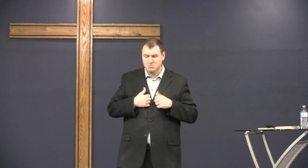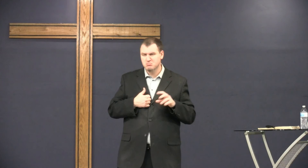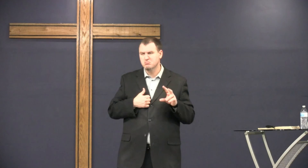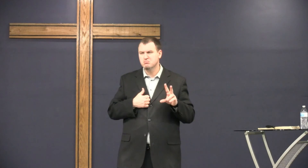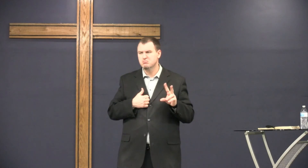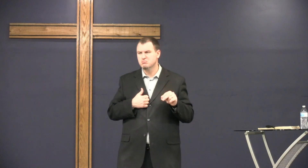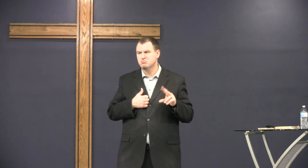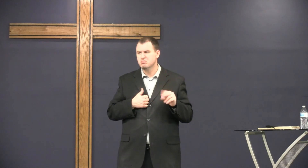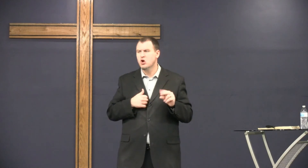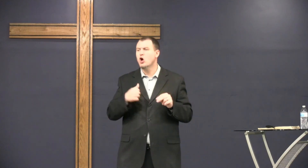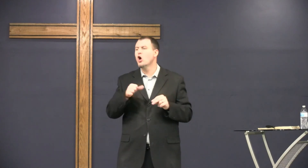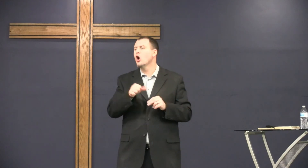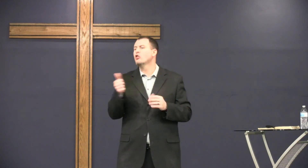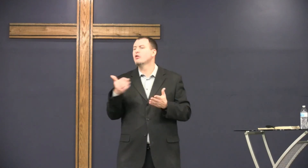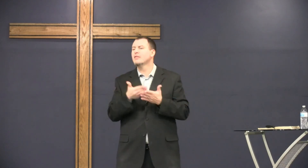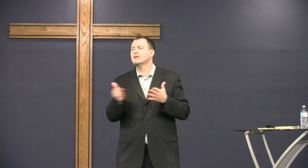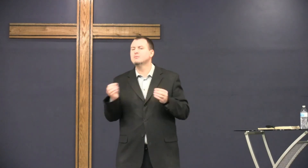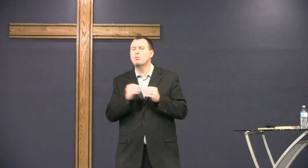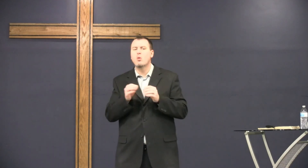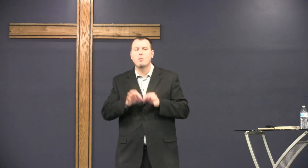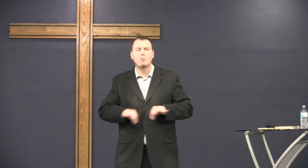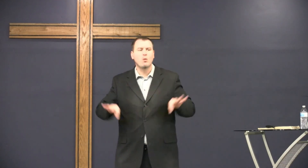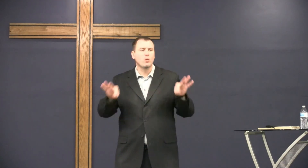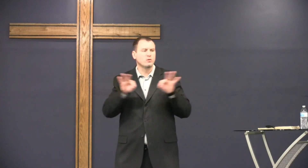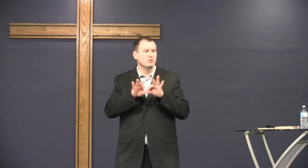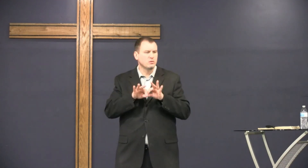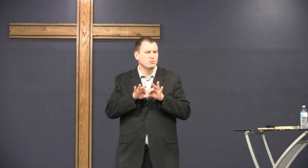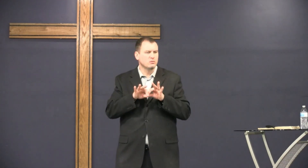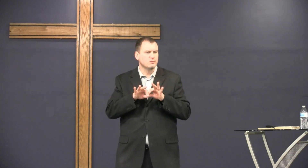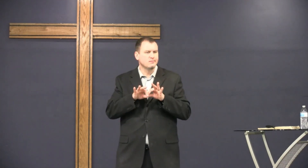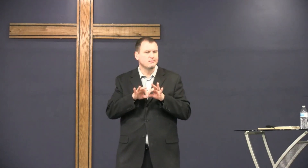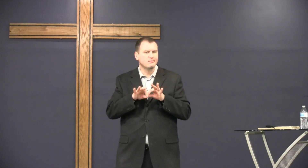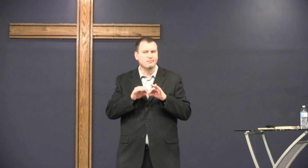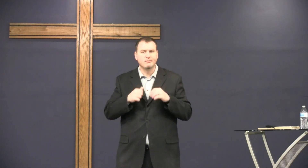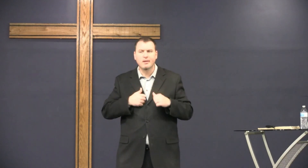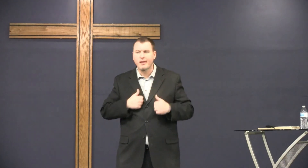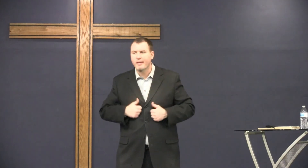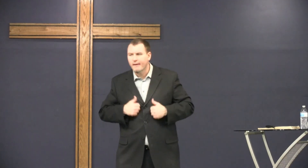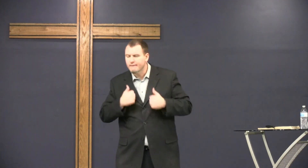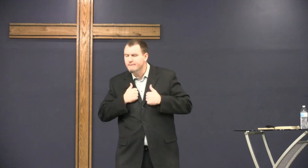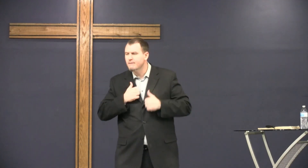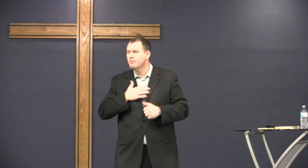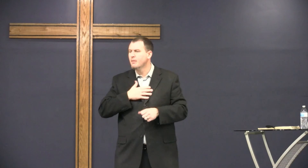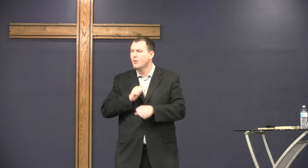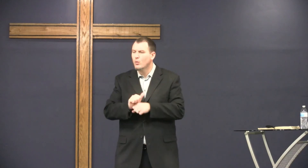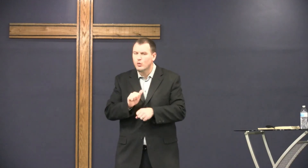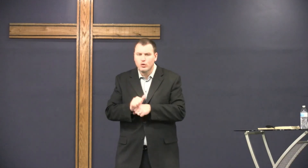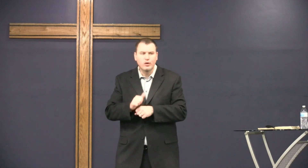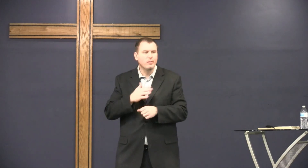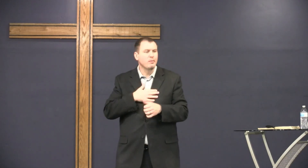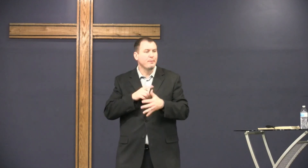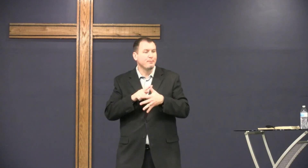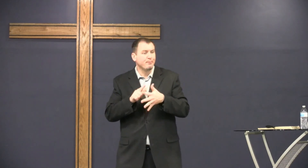But is Jesus first place in their life? No other things are more important in their life and their